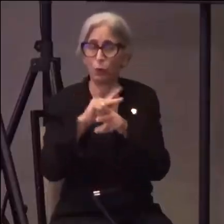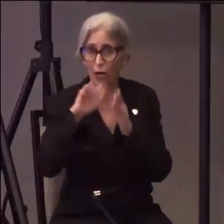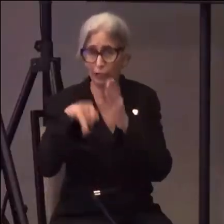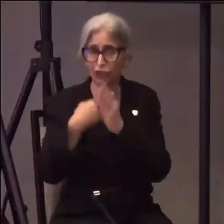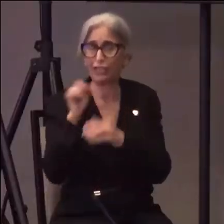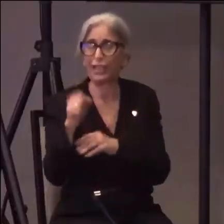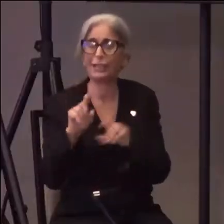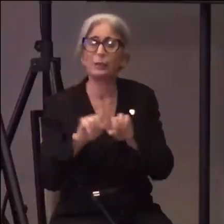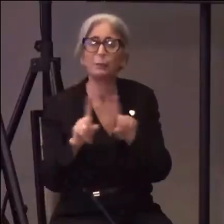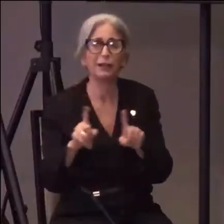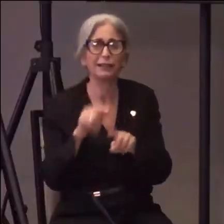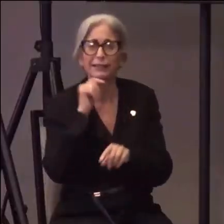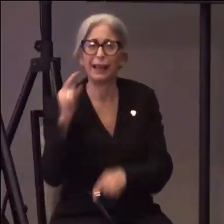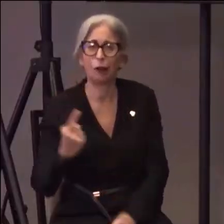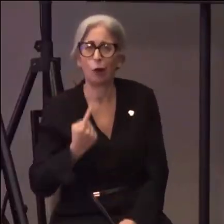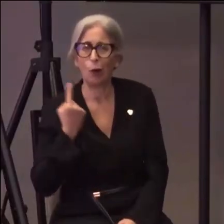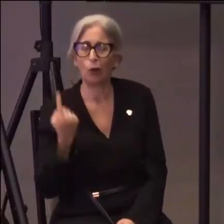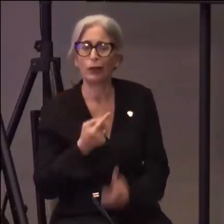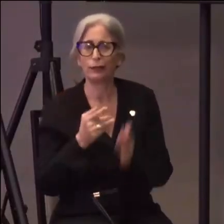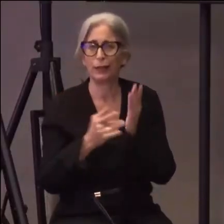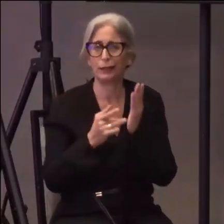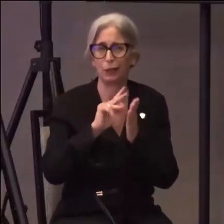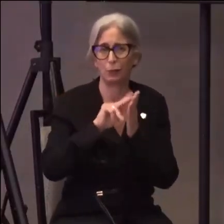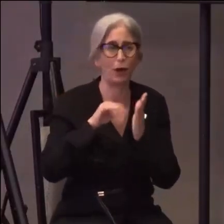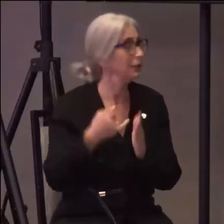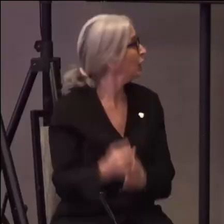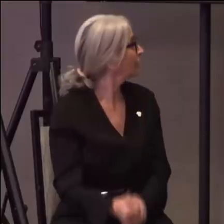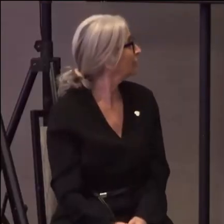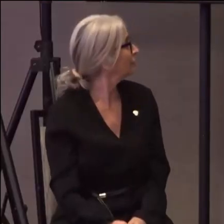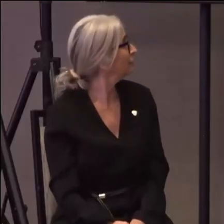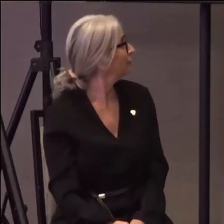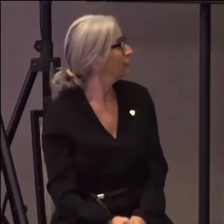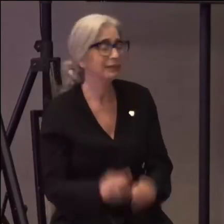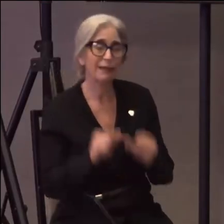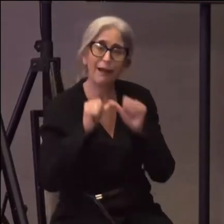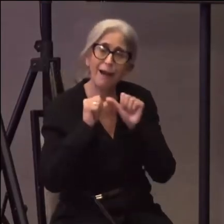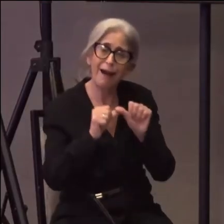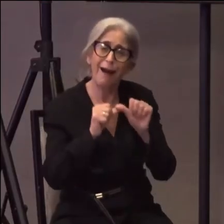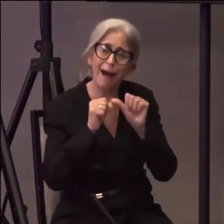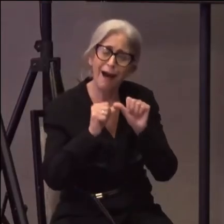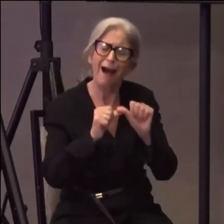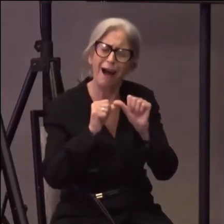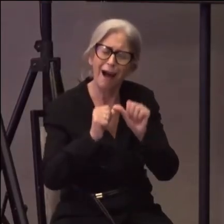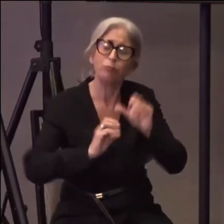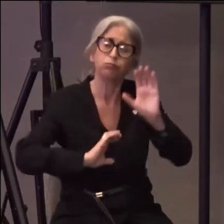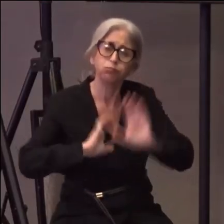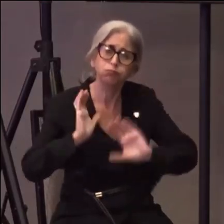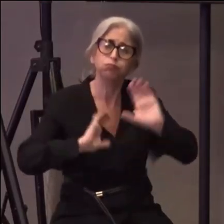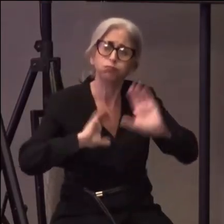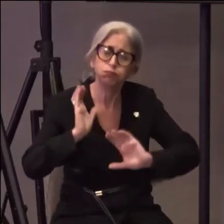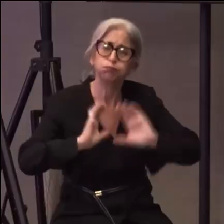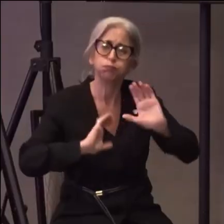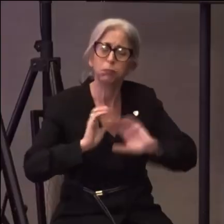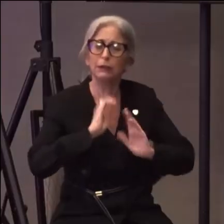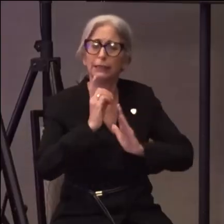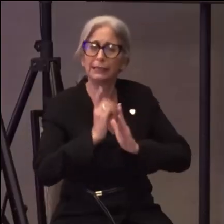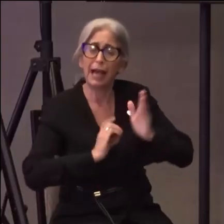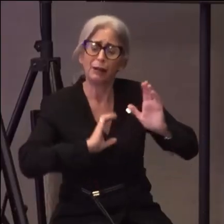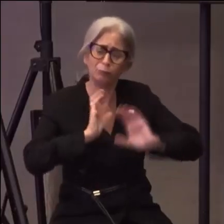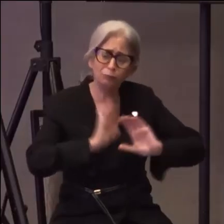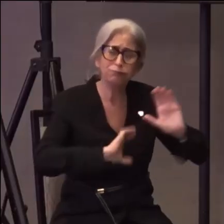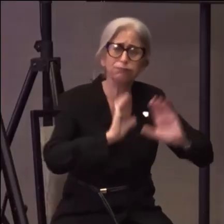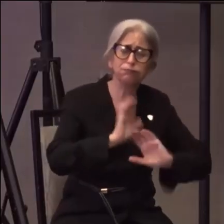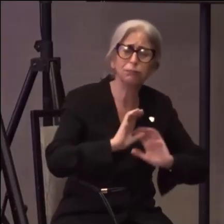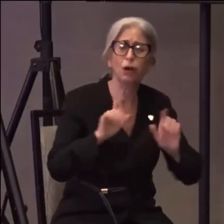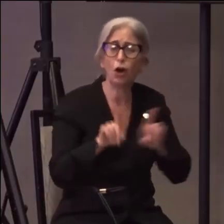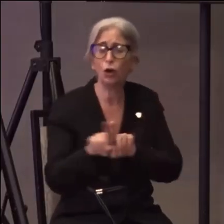it is far from just a technical project. It is an ongoing conversation, a design